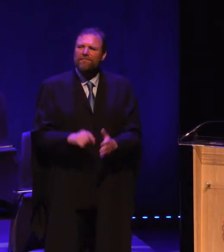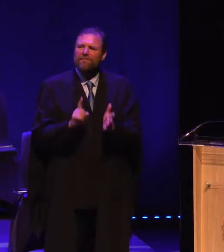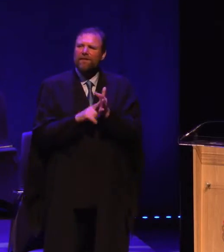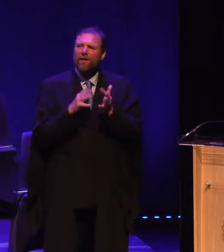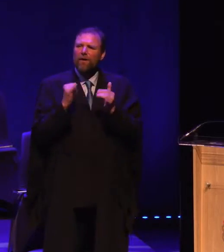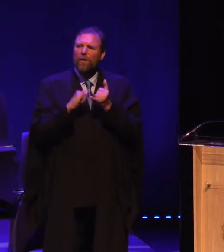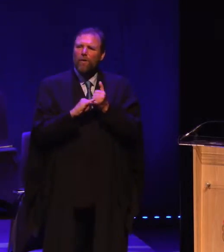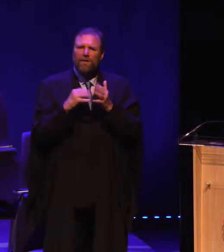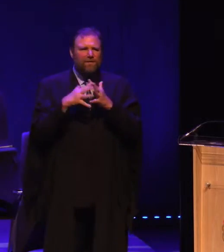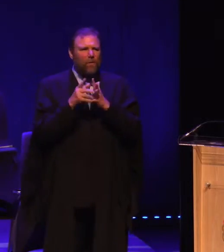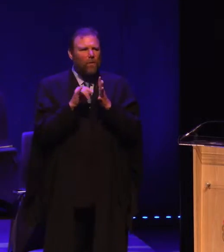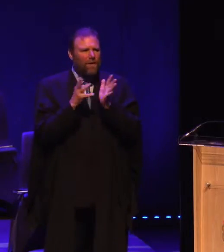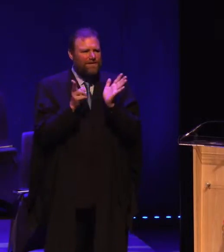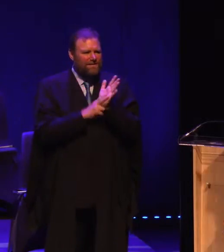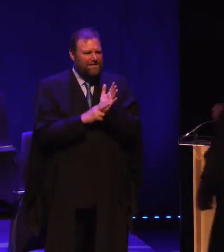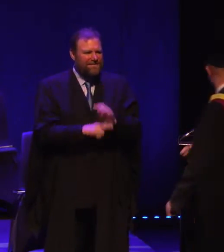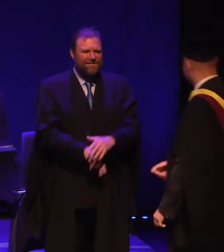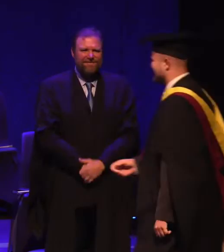Lewis Weston.